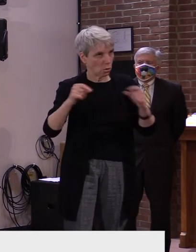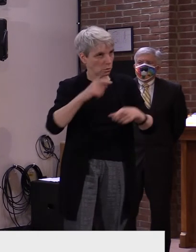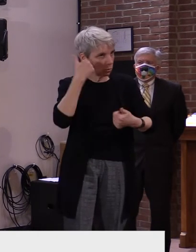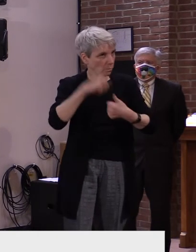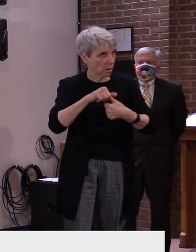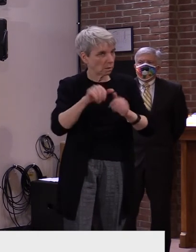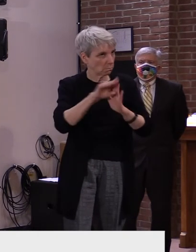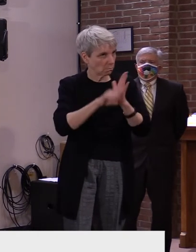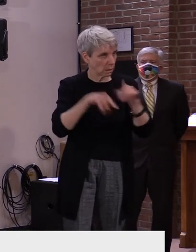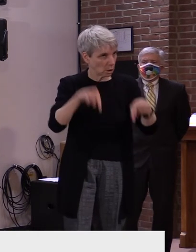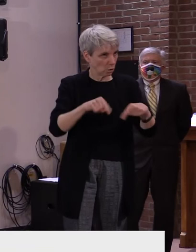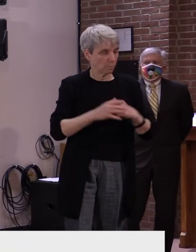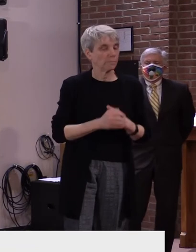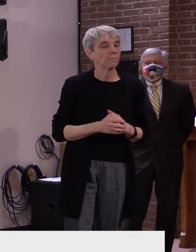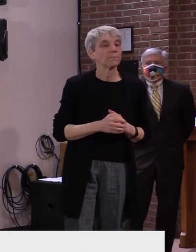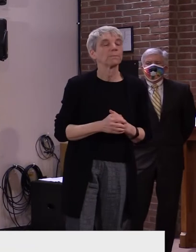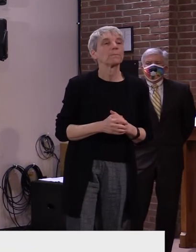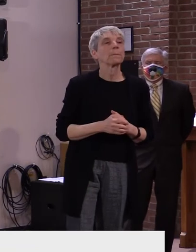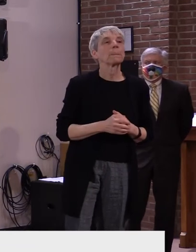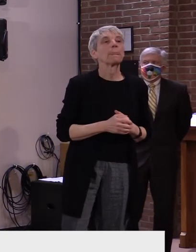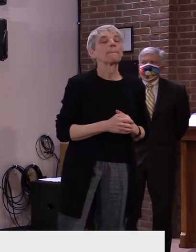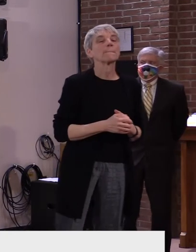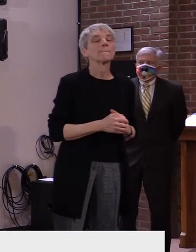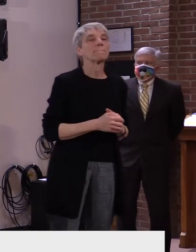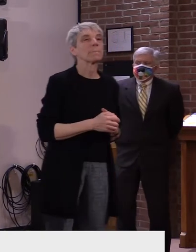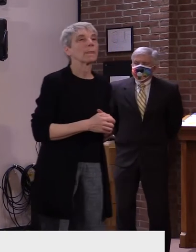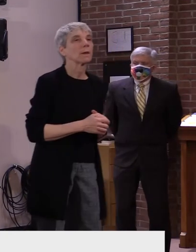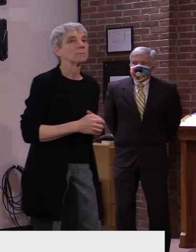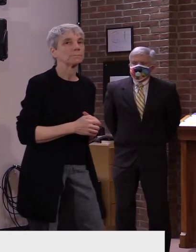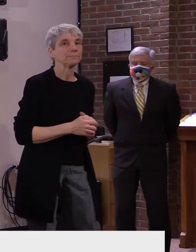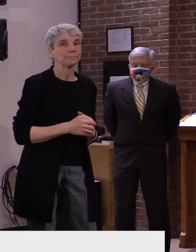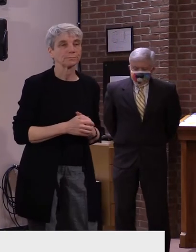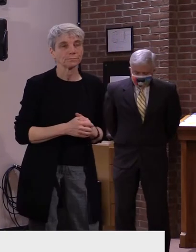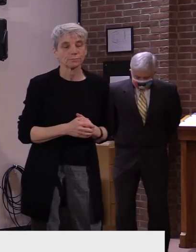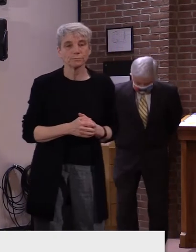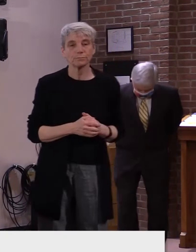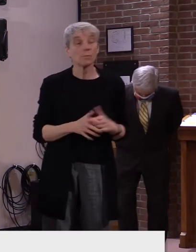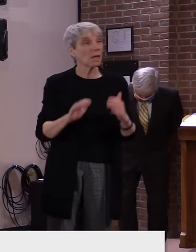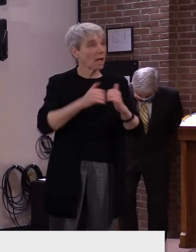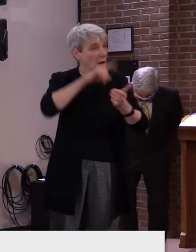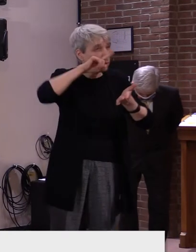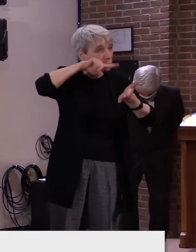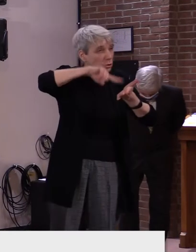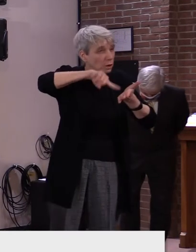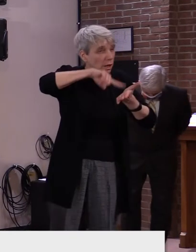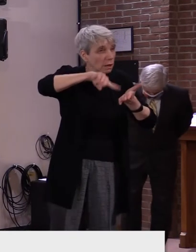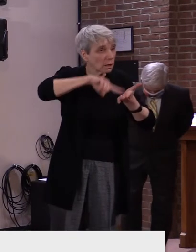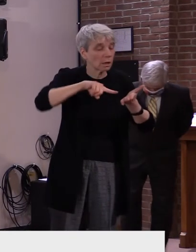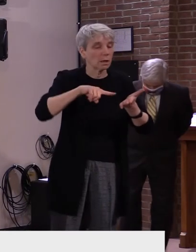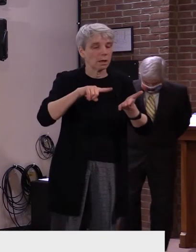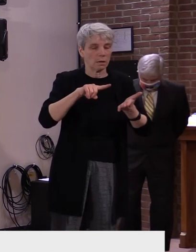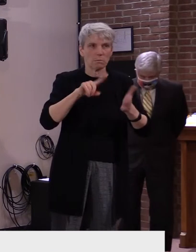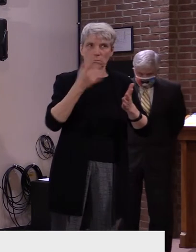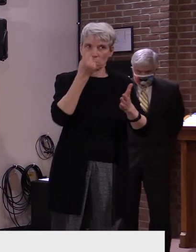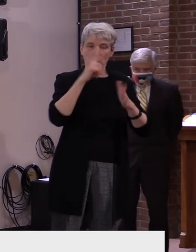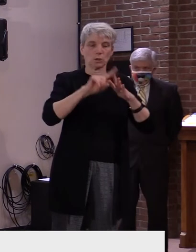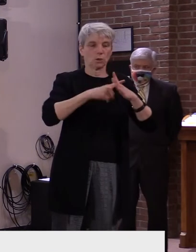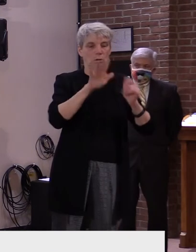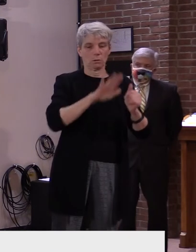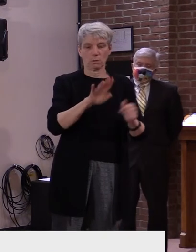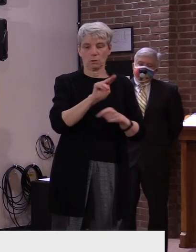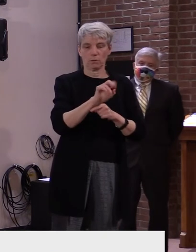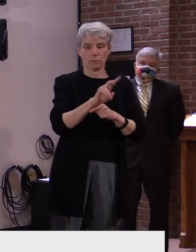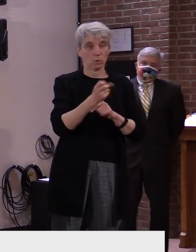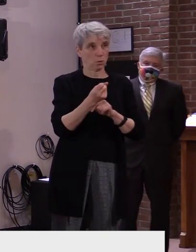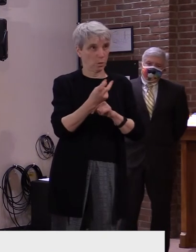the checks that will occur statewide during a concentrated initial period beginning on or about november 12th will